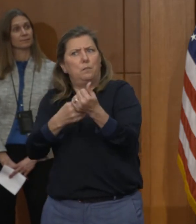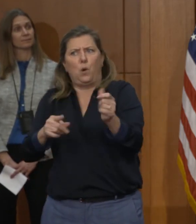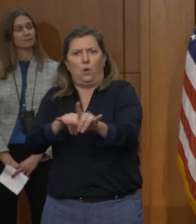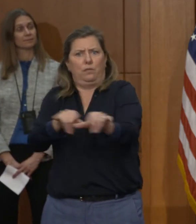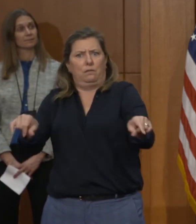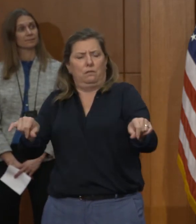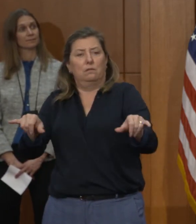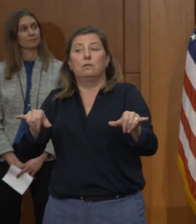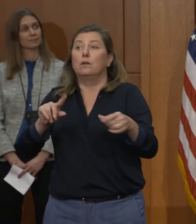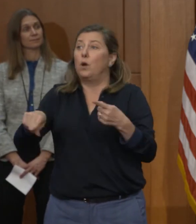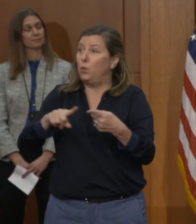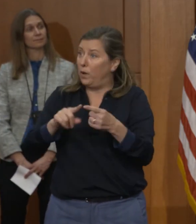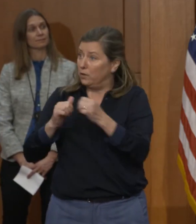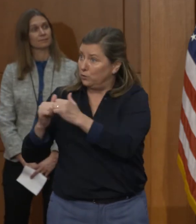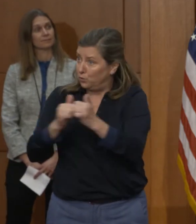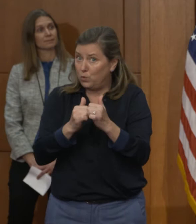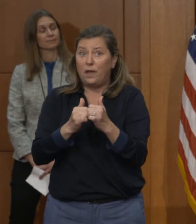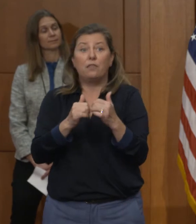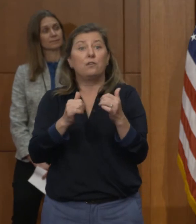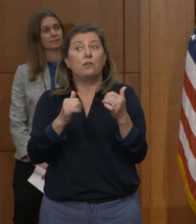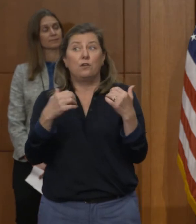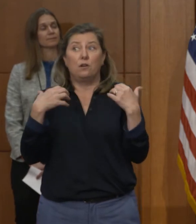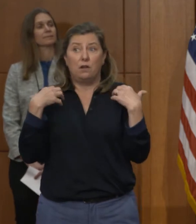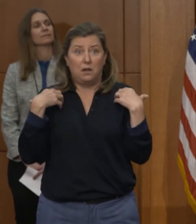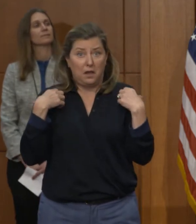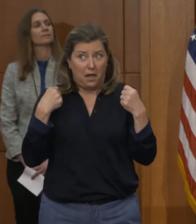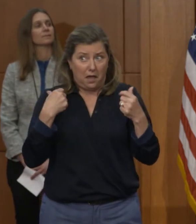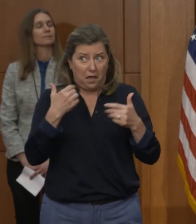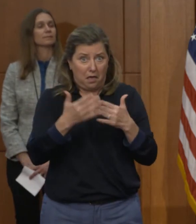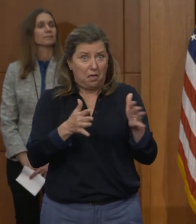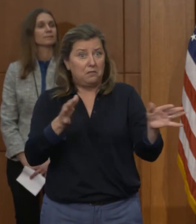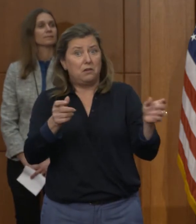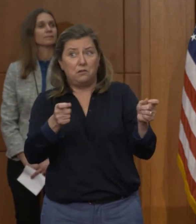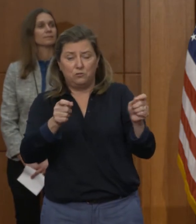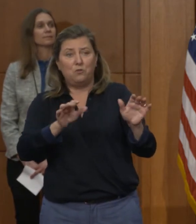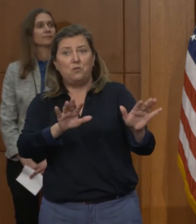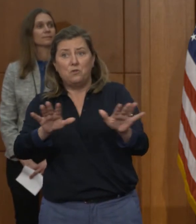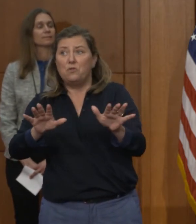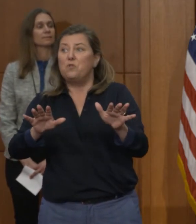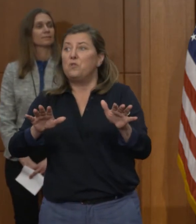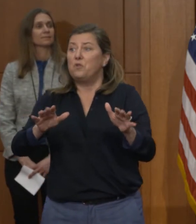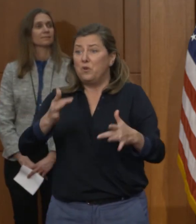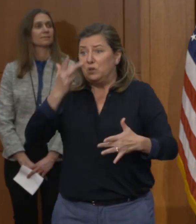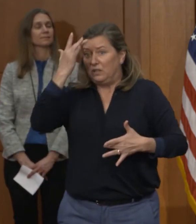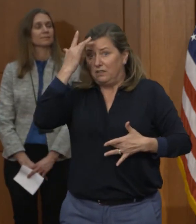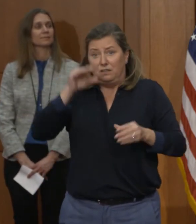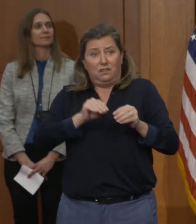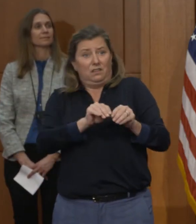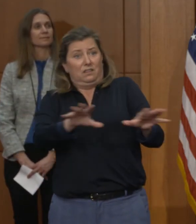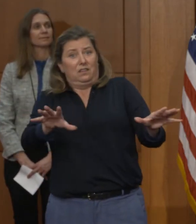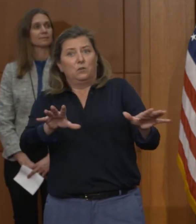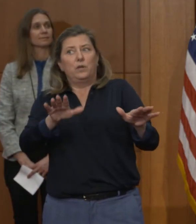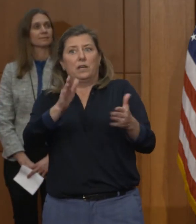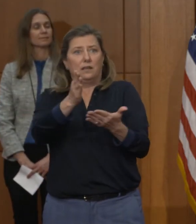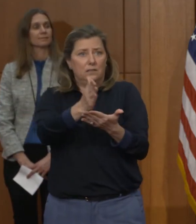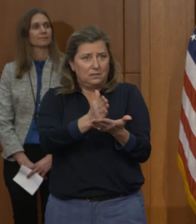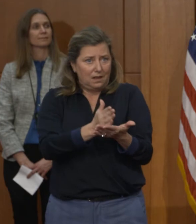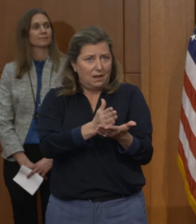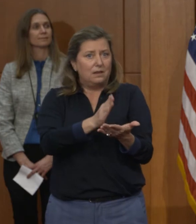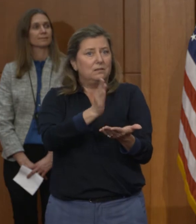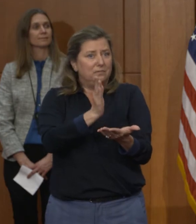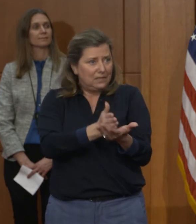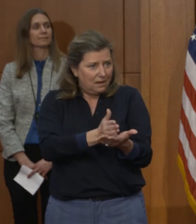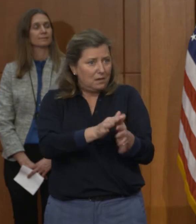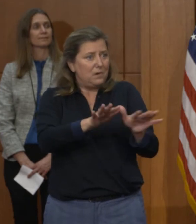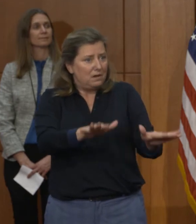we together can get this health crisis under control, as soon as we can put this health crisis behind us, we will be able to get